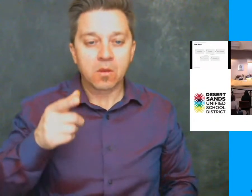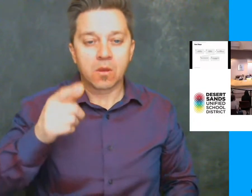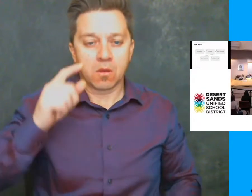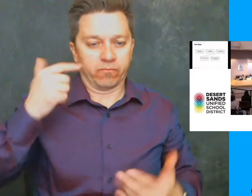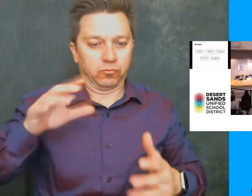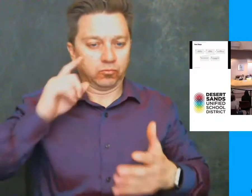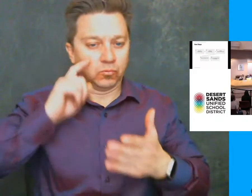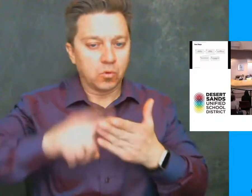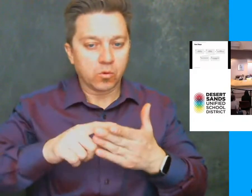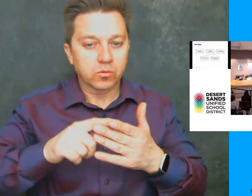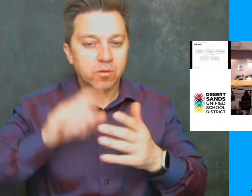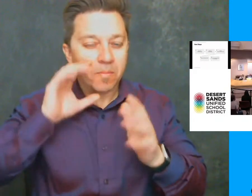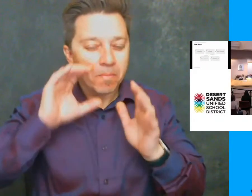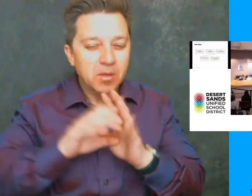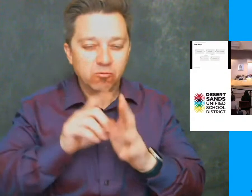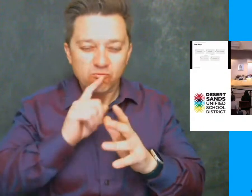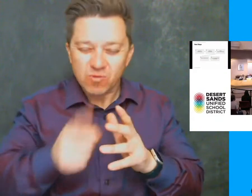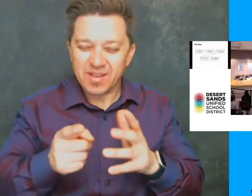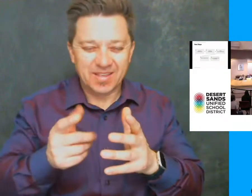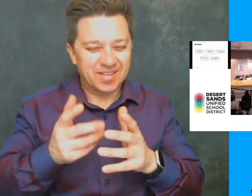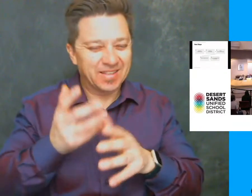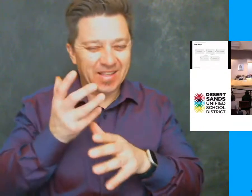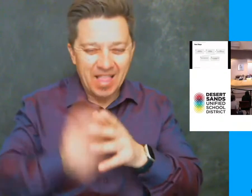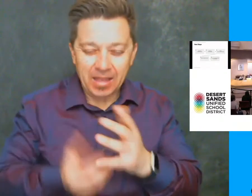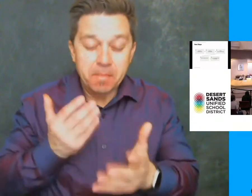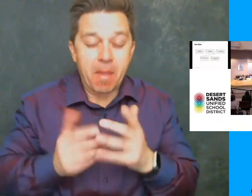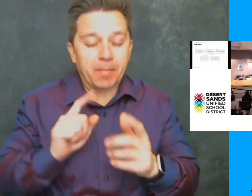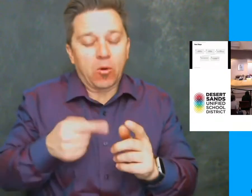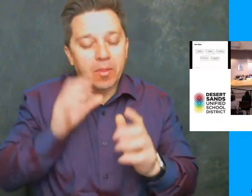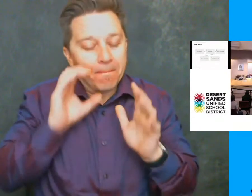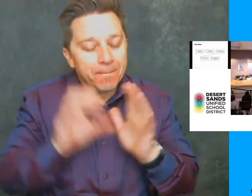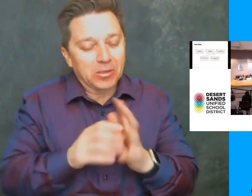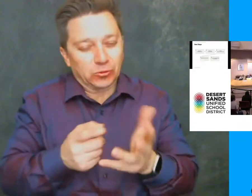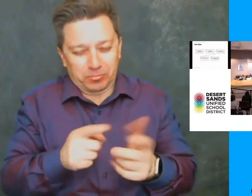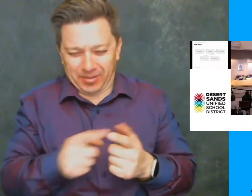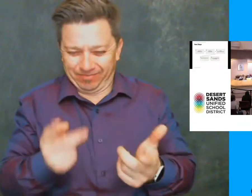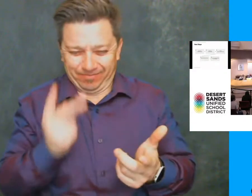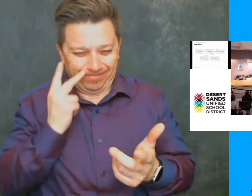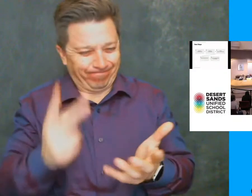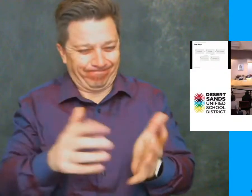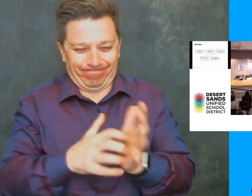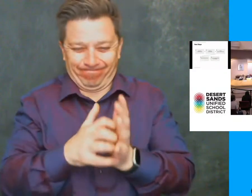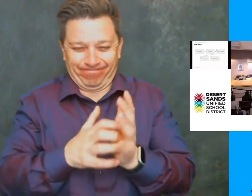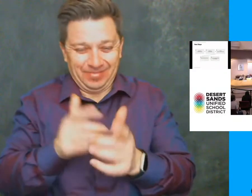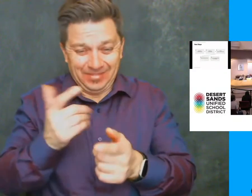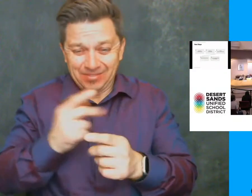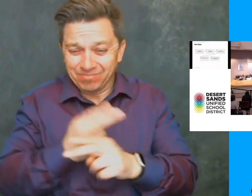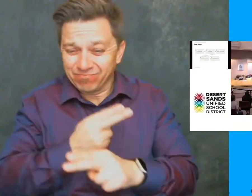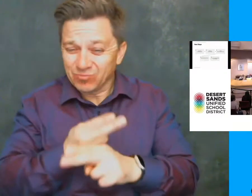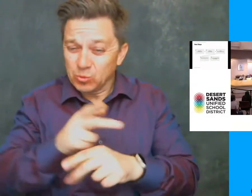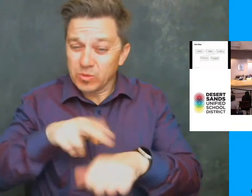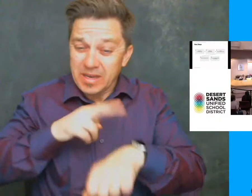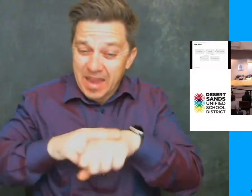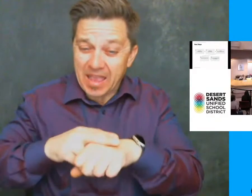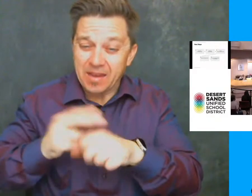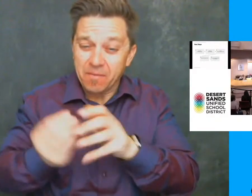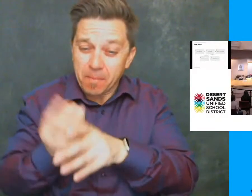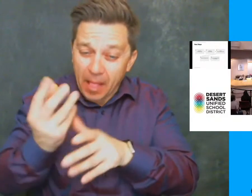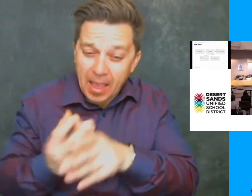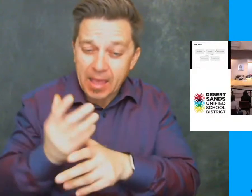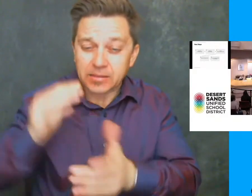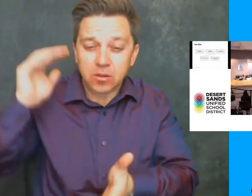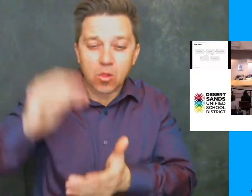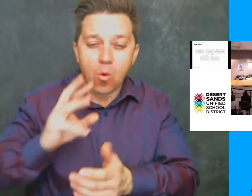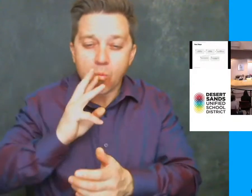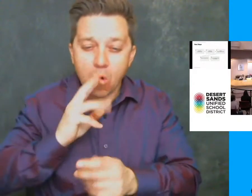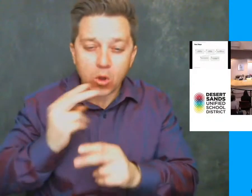what the pictures are really lacking, and it just may be the pictures, but are you guys using like native plant species, low water use? I would